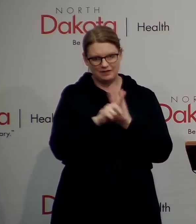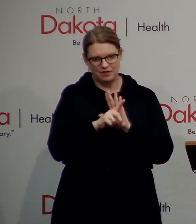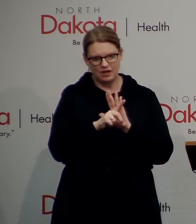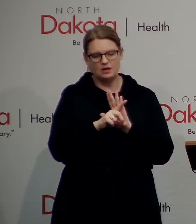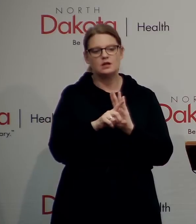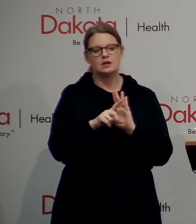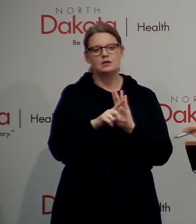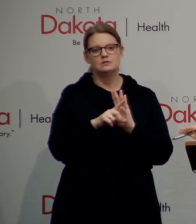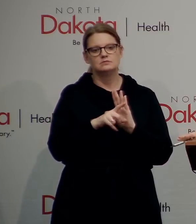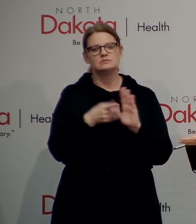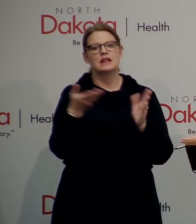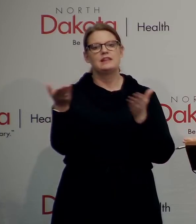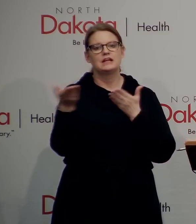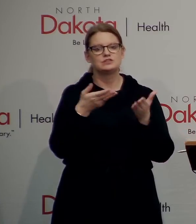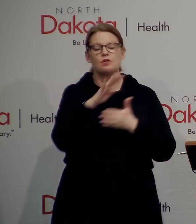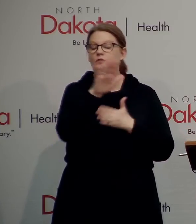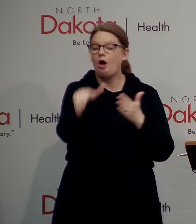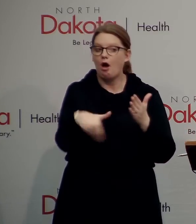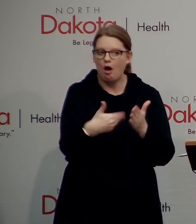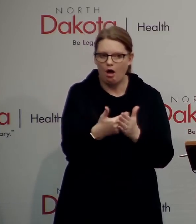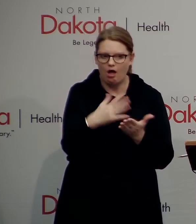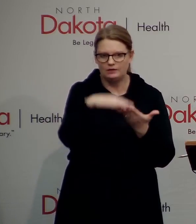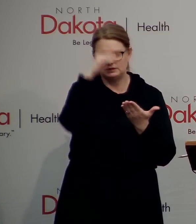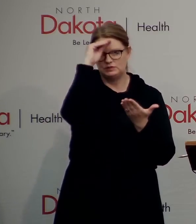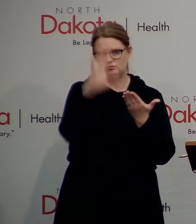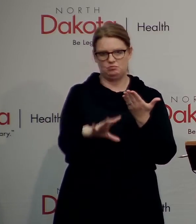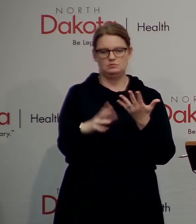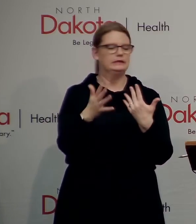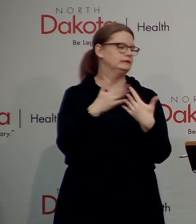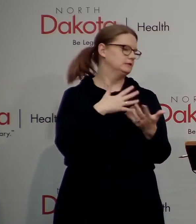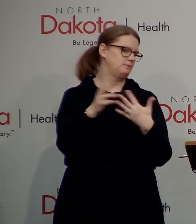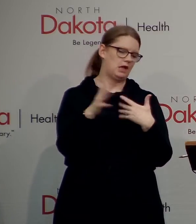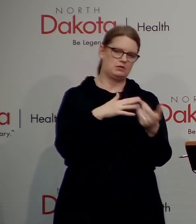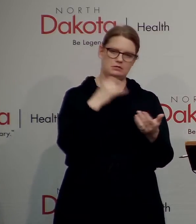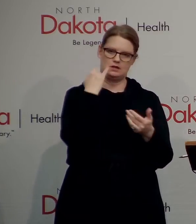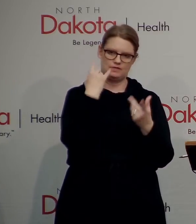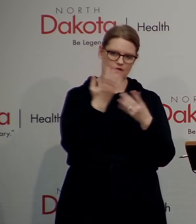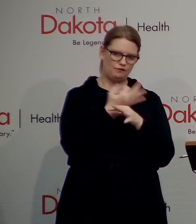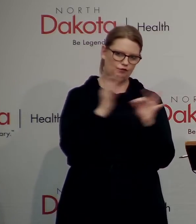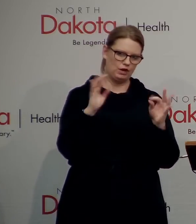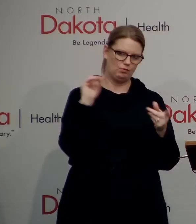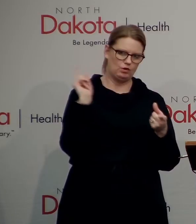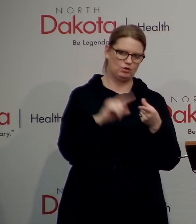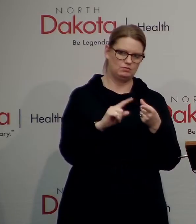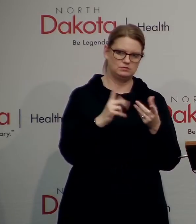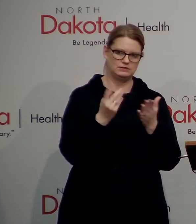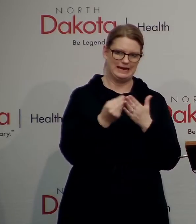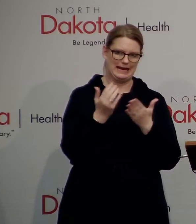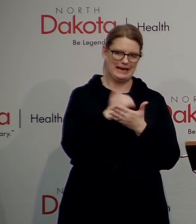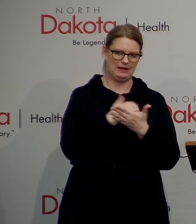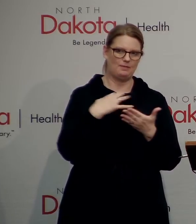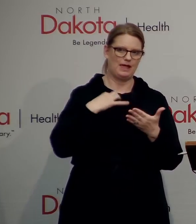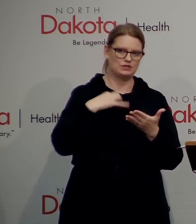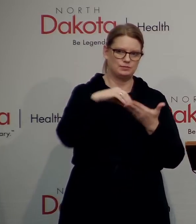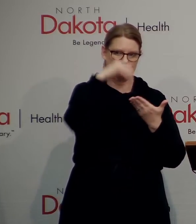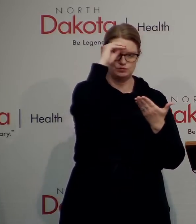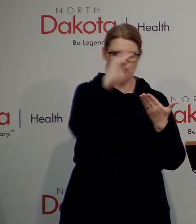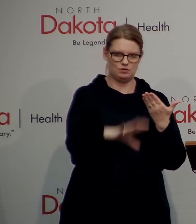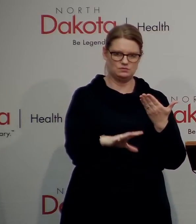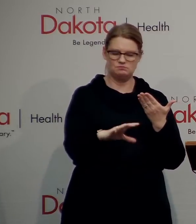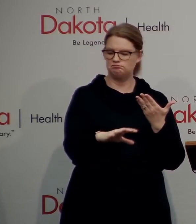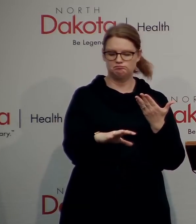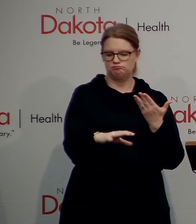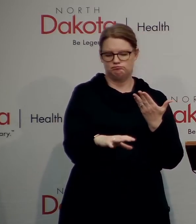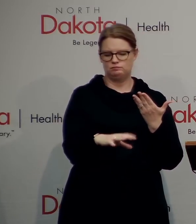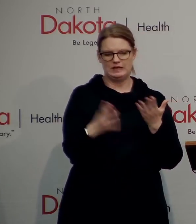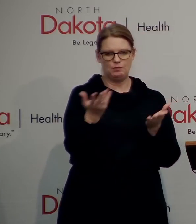to note that they can serve all students at that point in time, regardless if they're free or reduced income eligible students or not. So they would serve